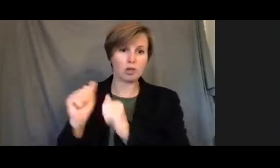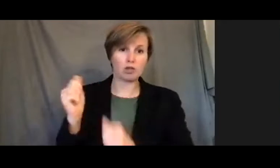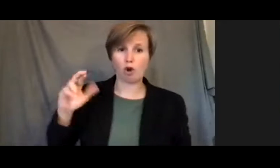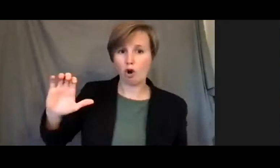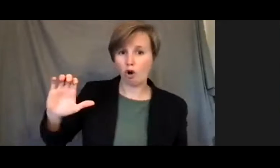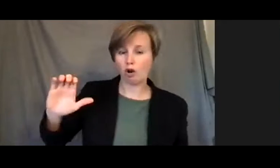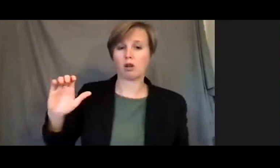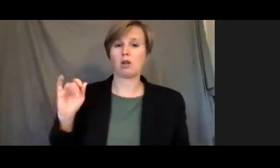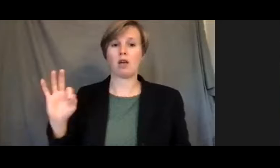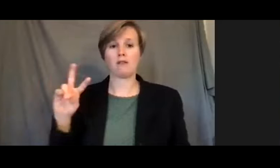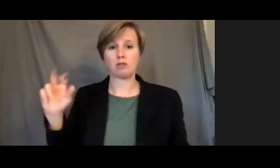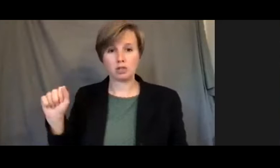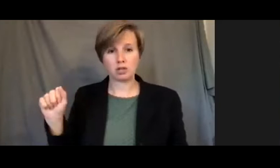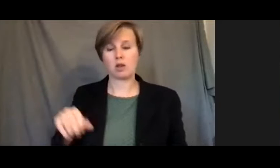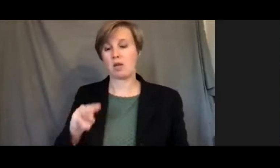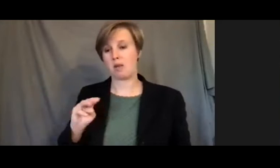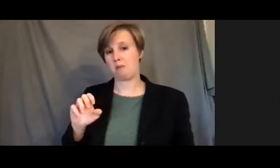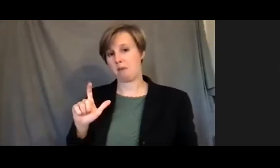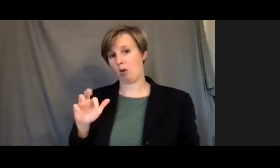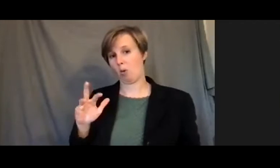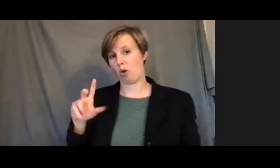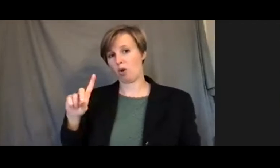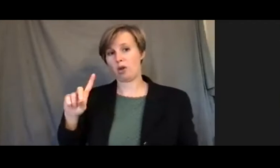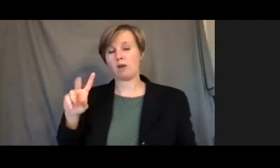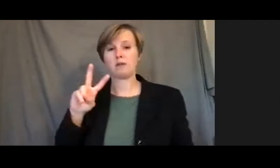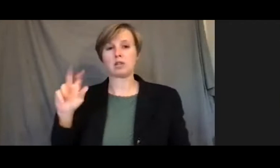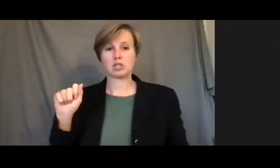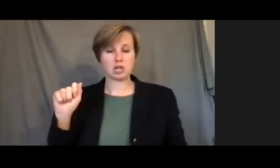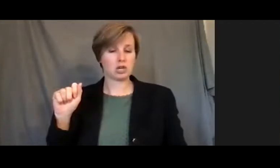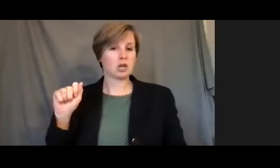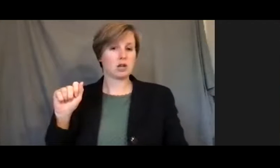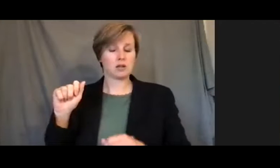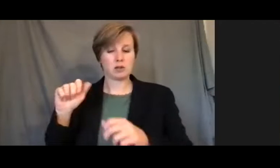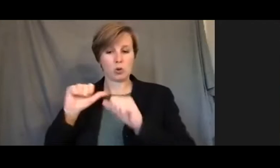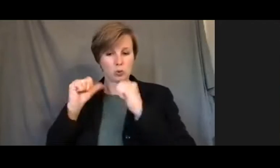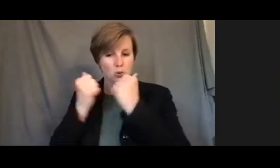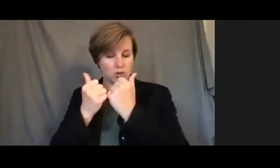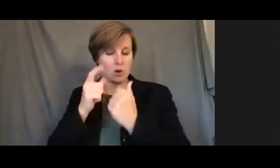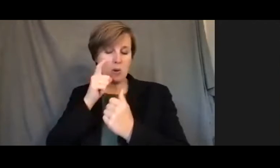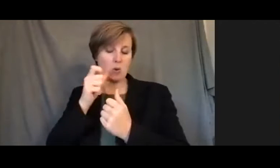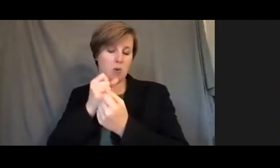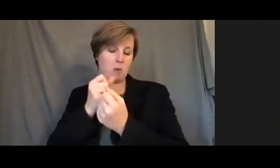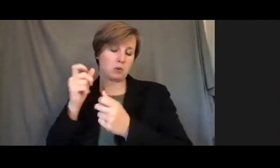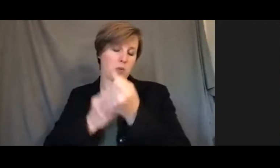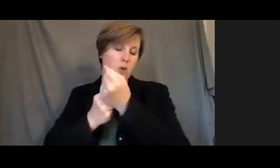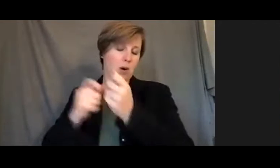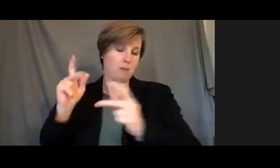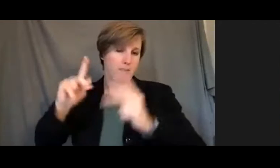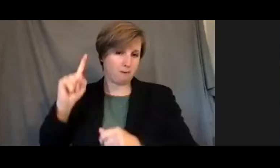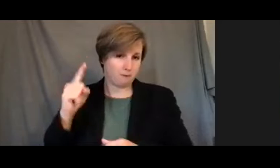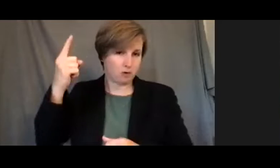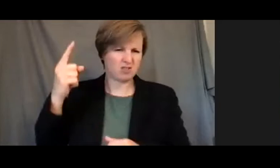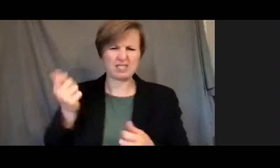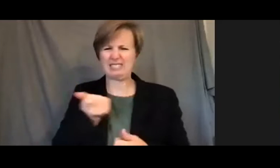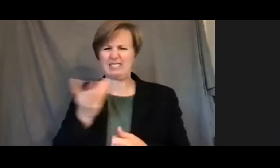also with Melwood and the Virginia Association of People Supporting Employment First on disability issues. There's a number of other bills that I've worked